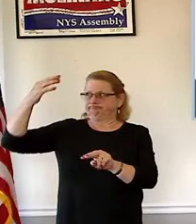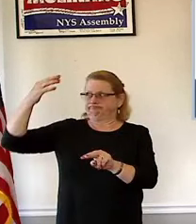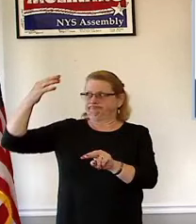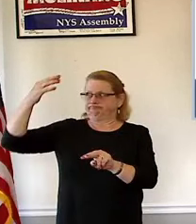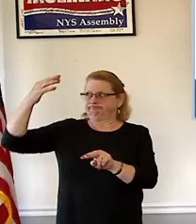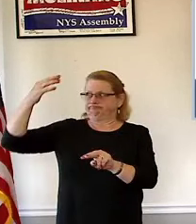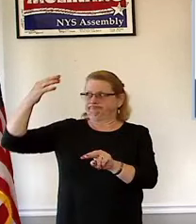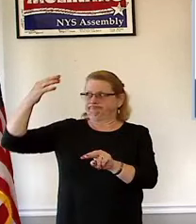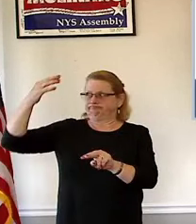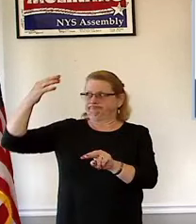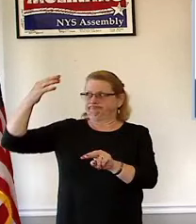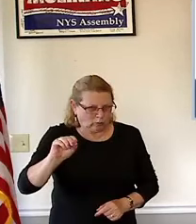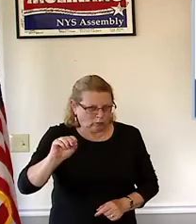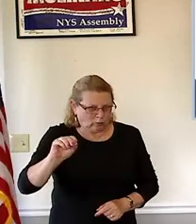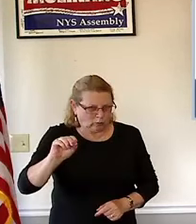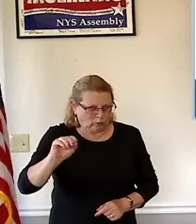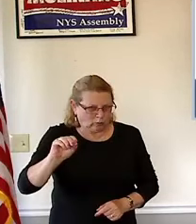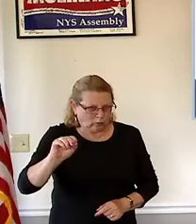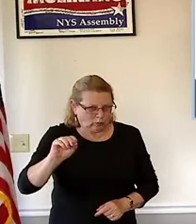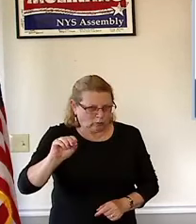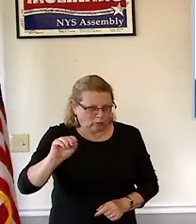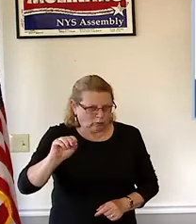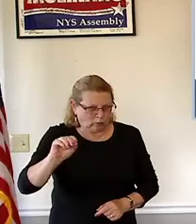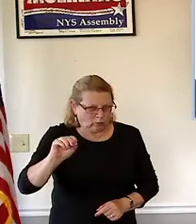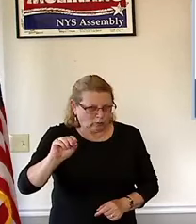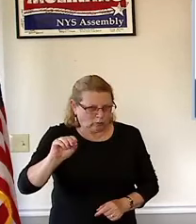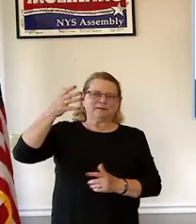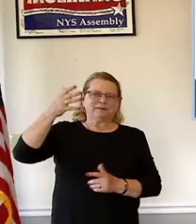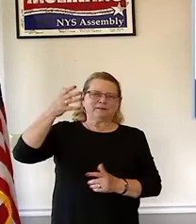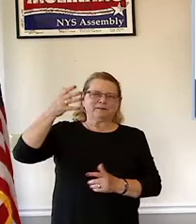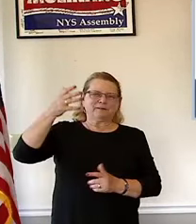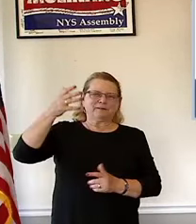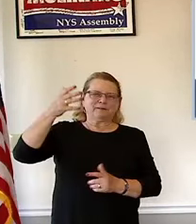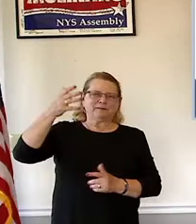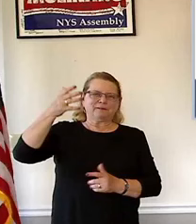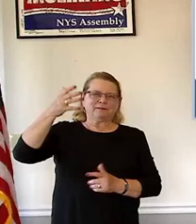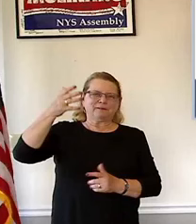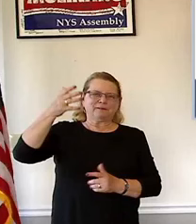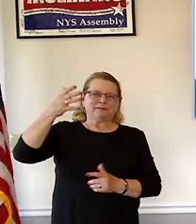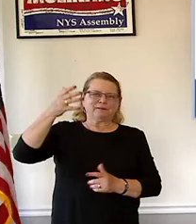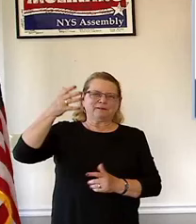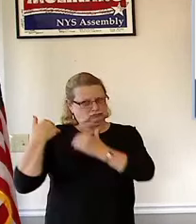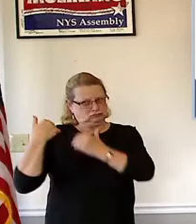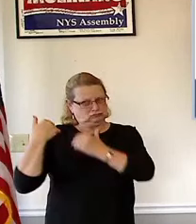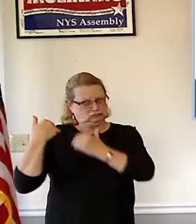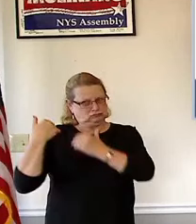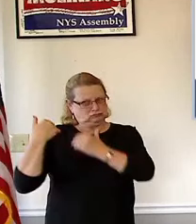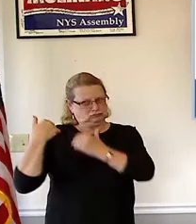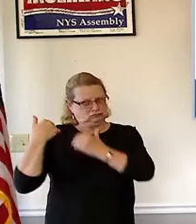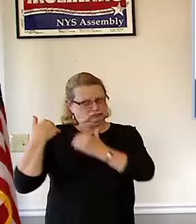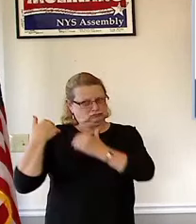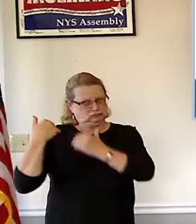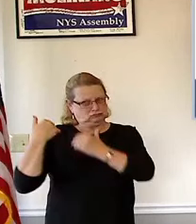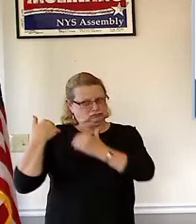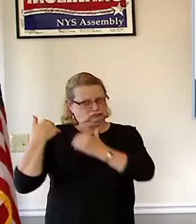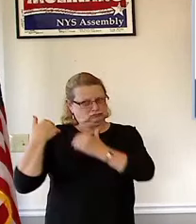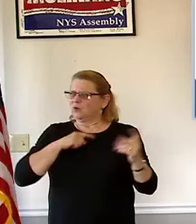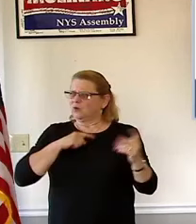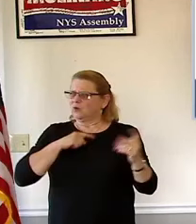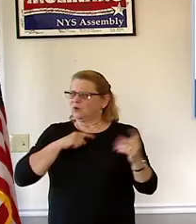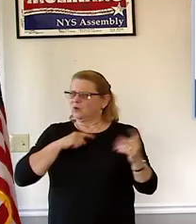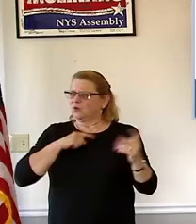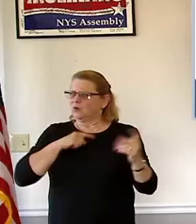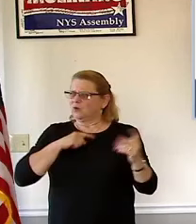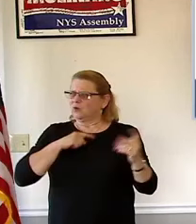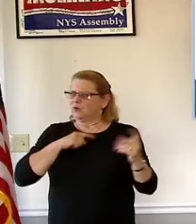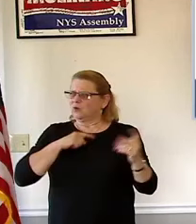particular, the county governments are responsible for public health. We've been doing contact tracing, most notably for any sort of broad